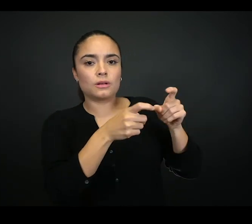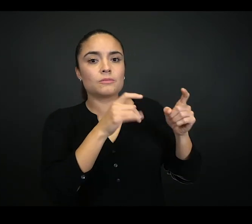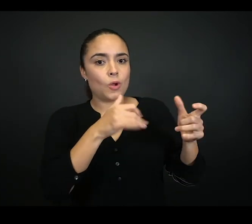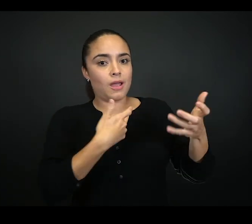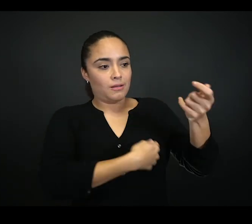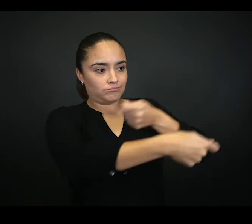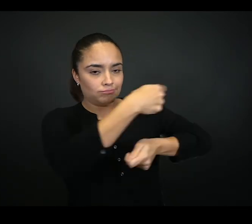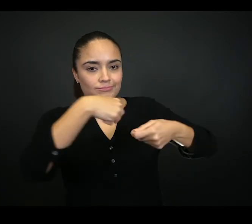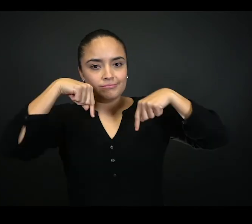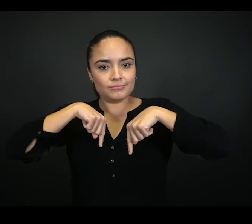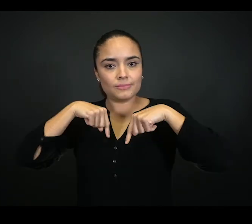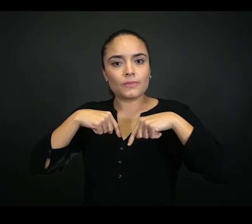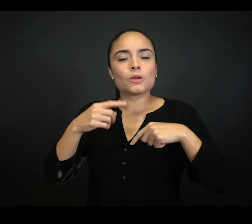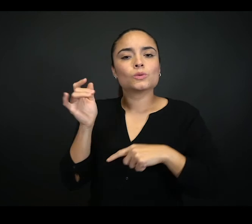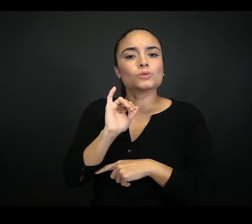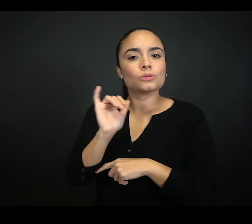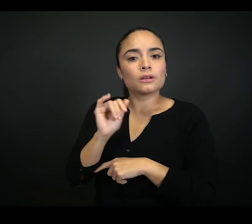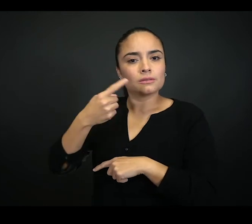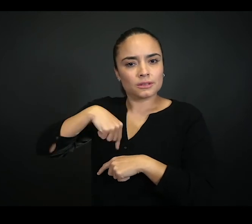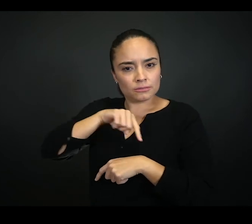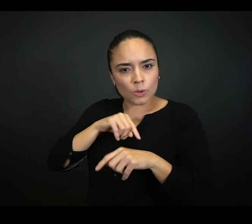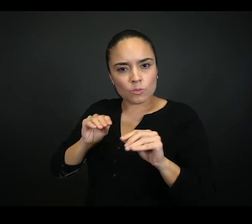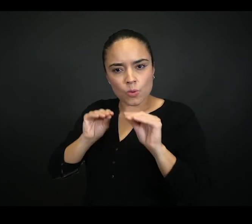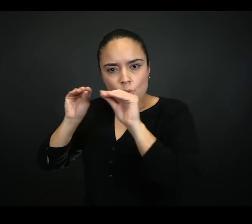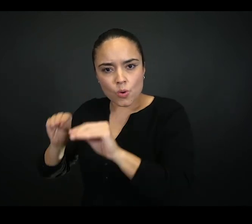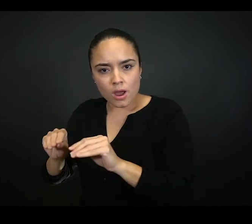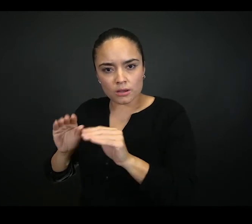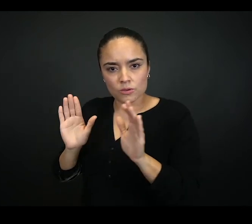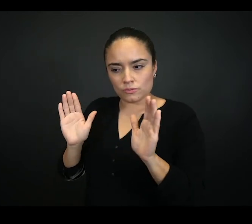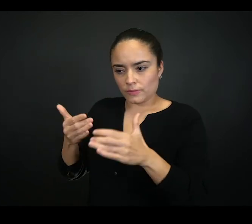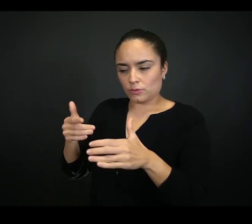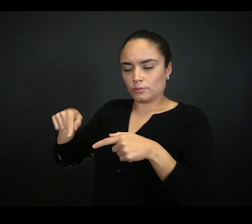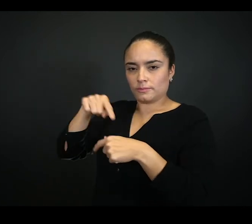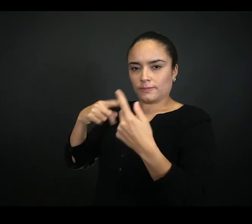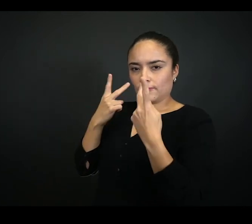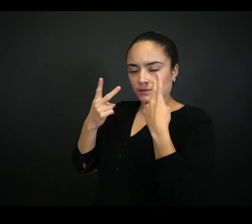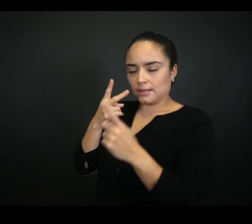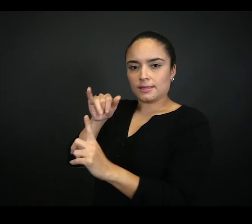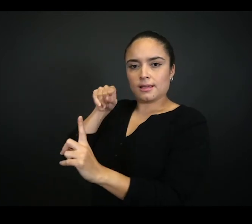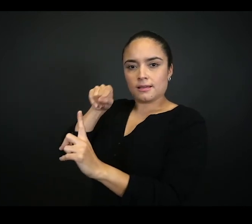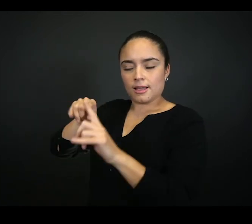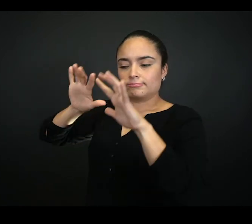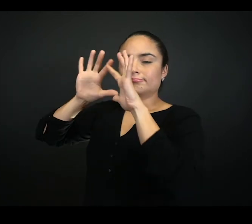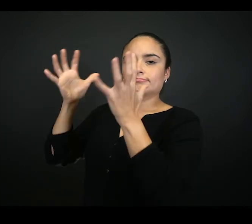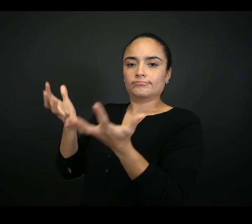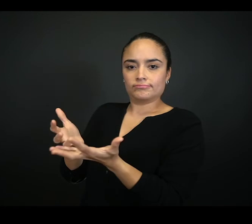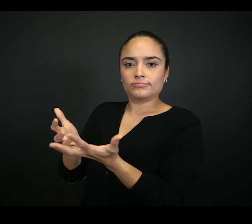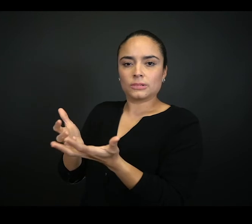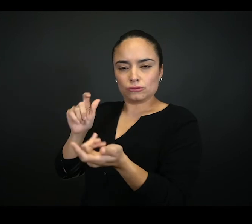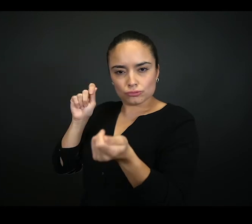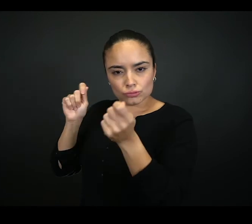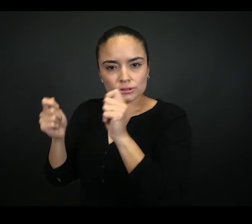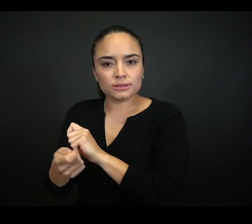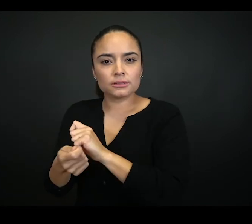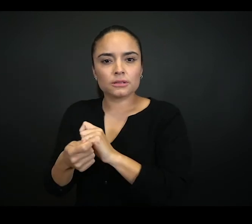our view of this and change it. This is not criminal activity. This is